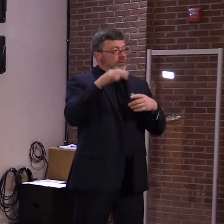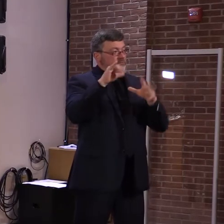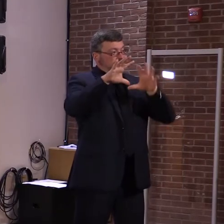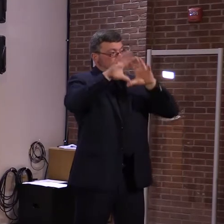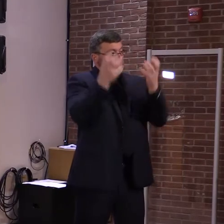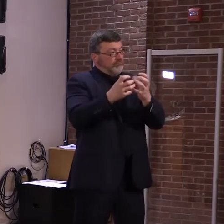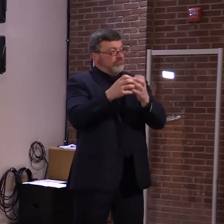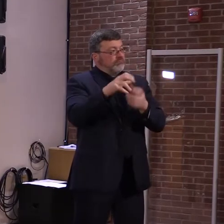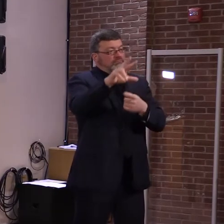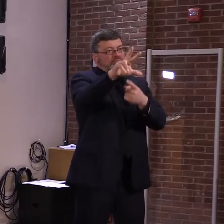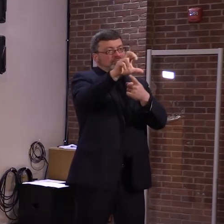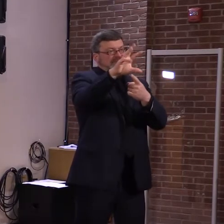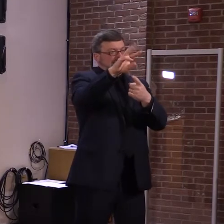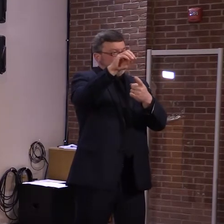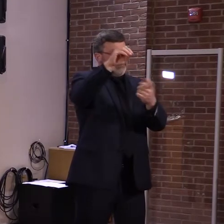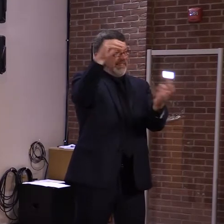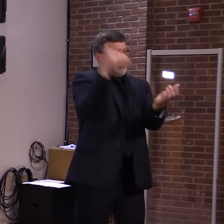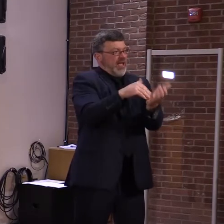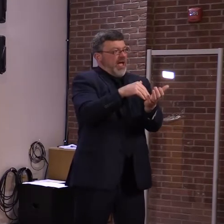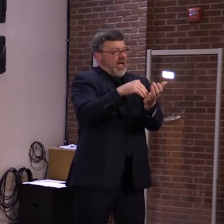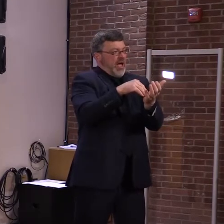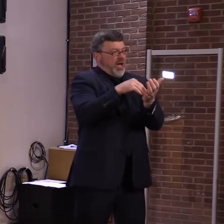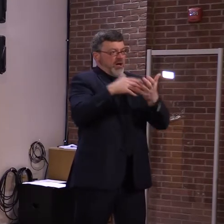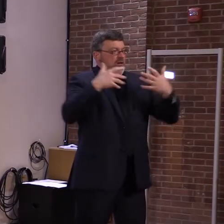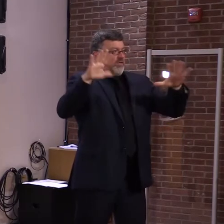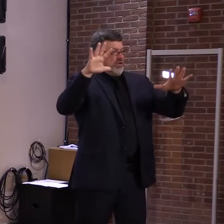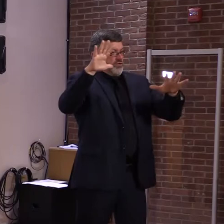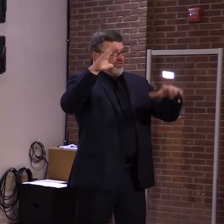104,900 have received their first dose of vaccine.